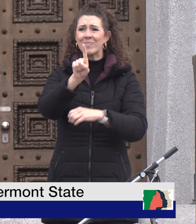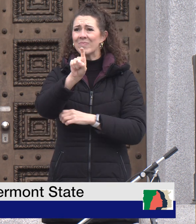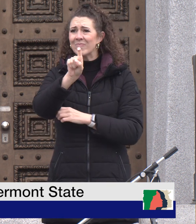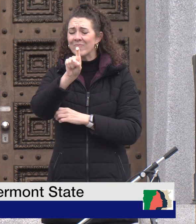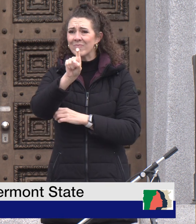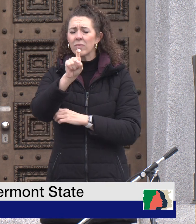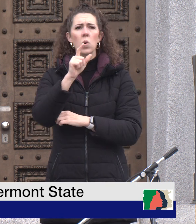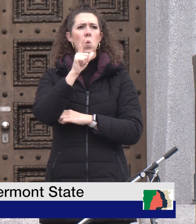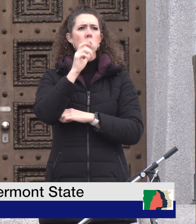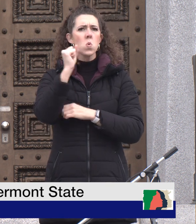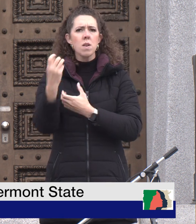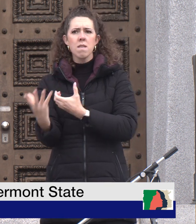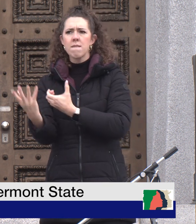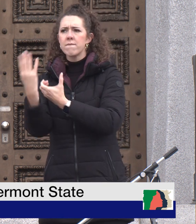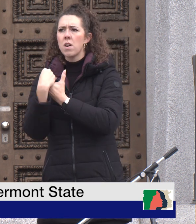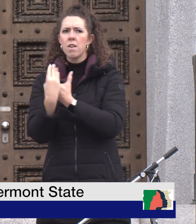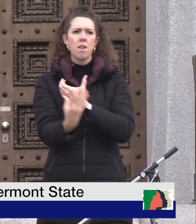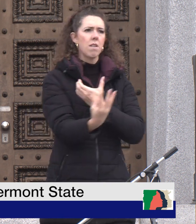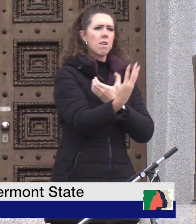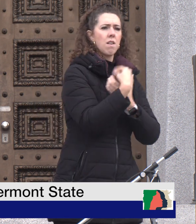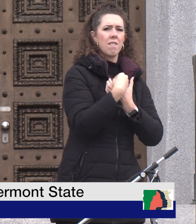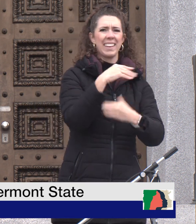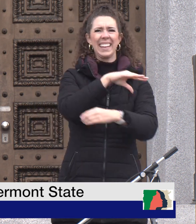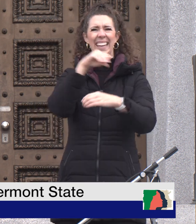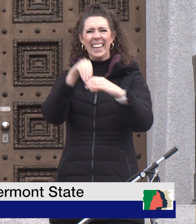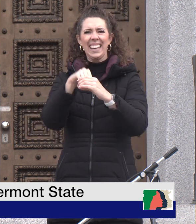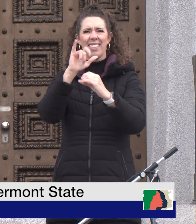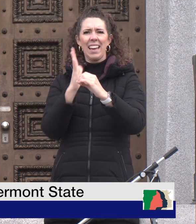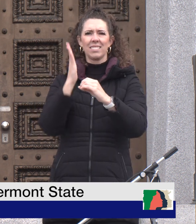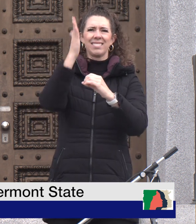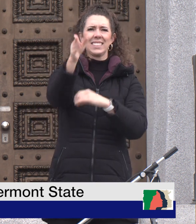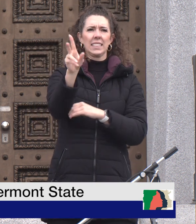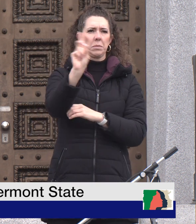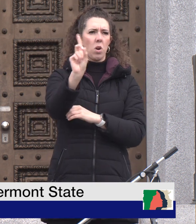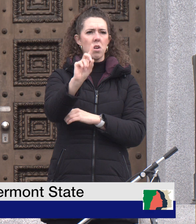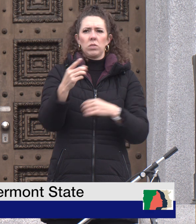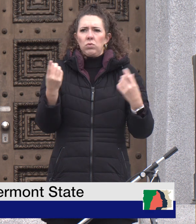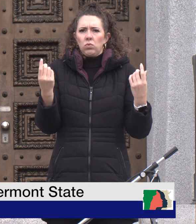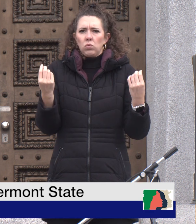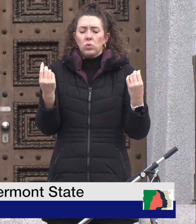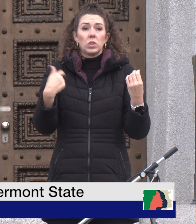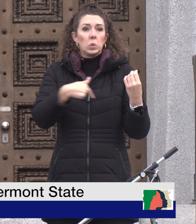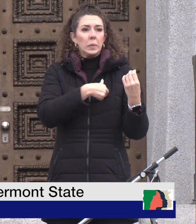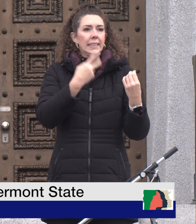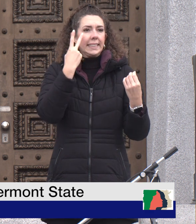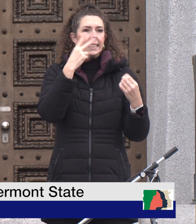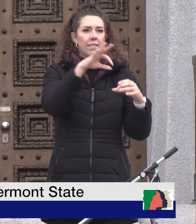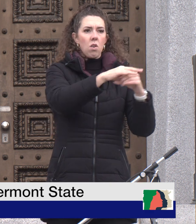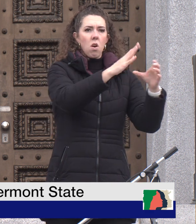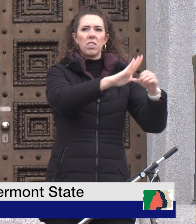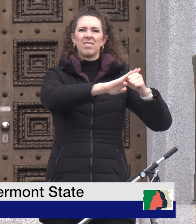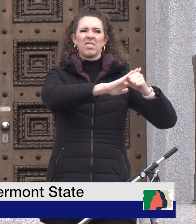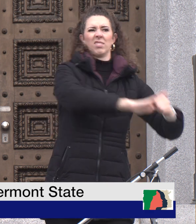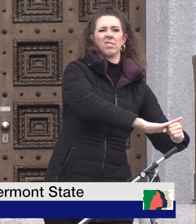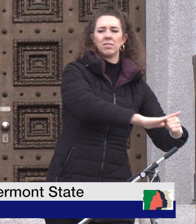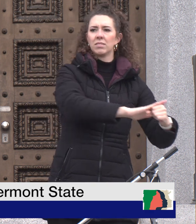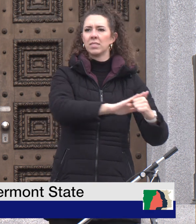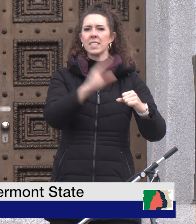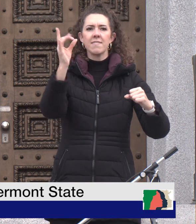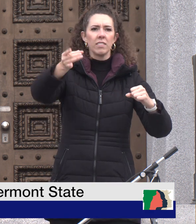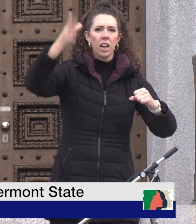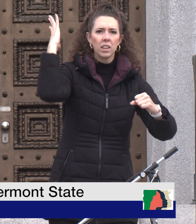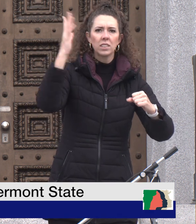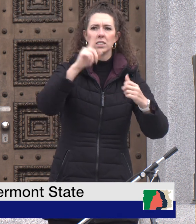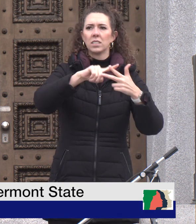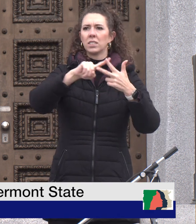and who gets to participate in that democracy. We're seeing voter suppression. We're seeing rampant violence. We're